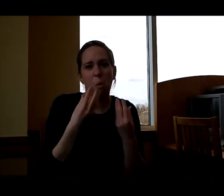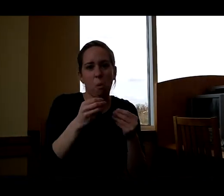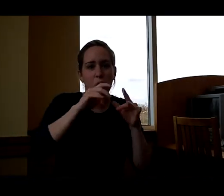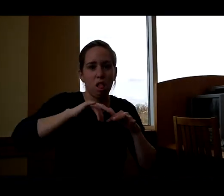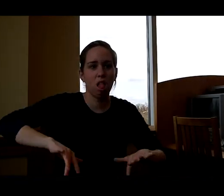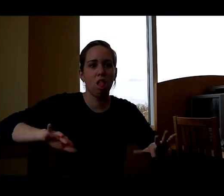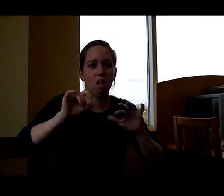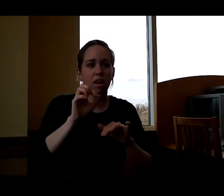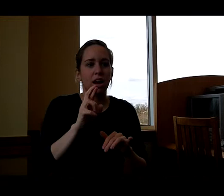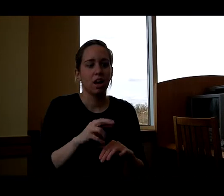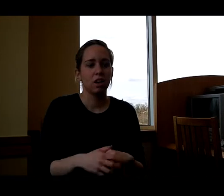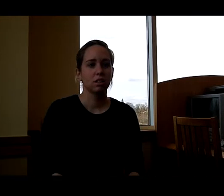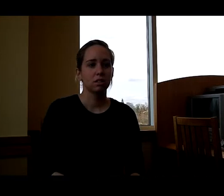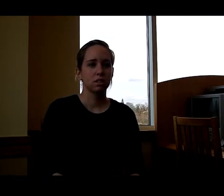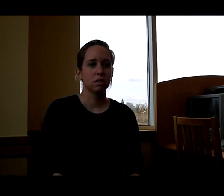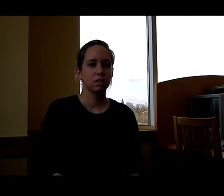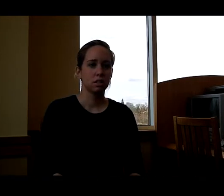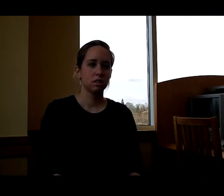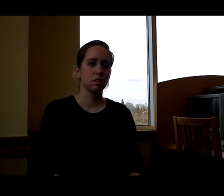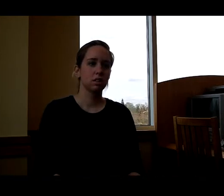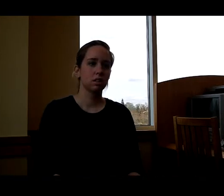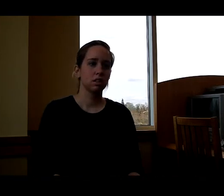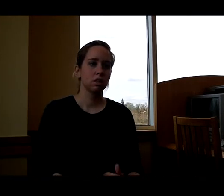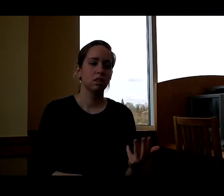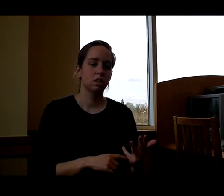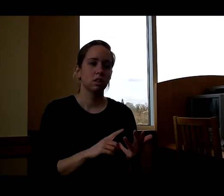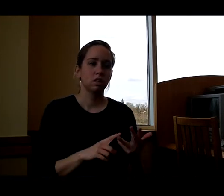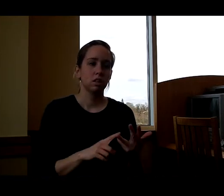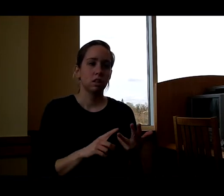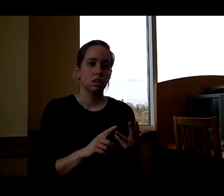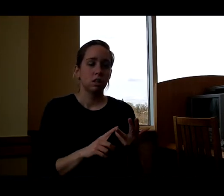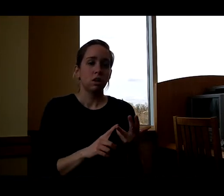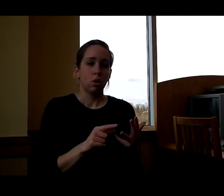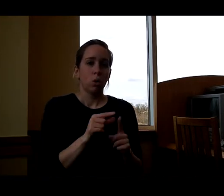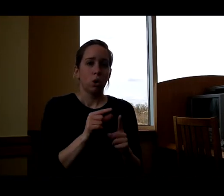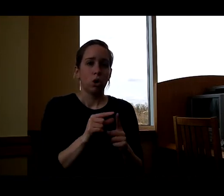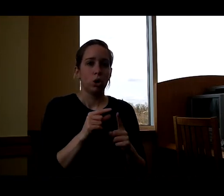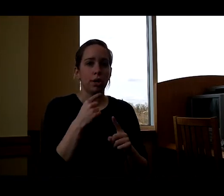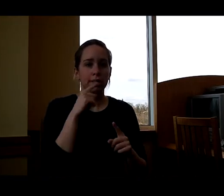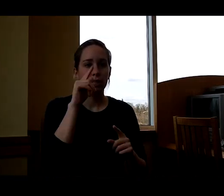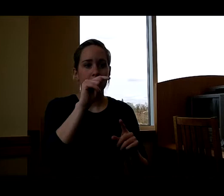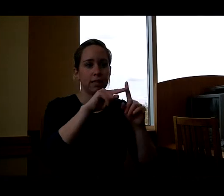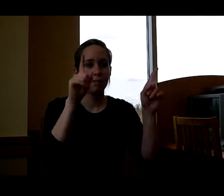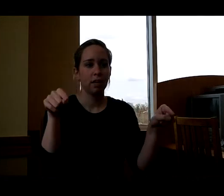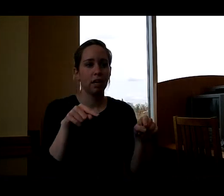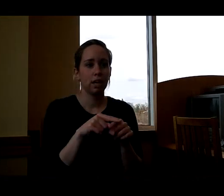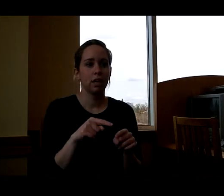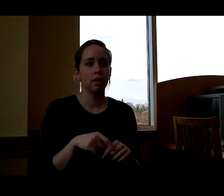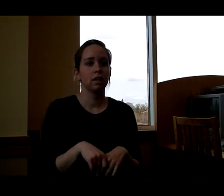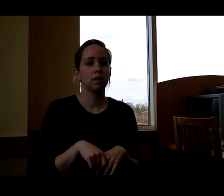Next one. Term that you should see on the news or appear on a regular